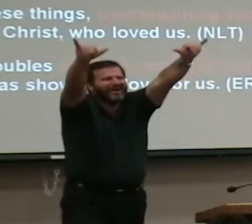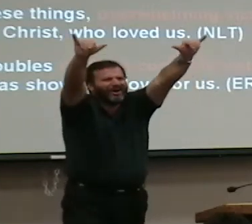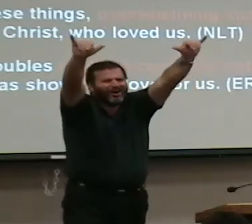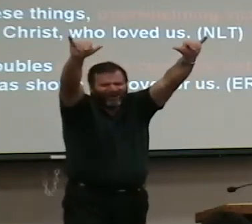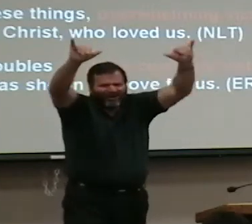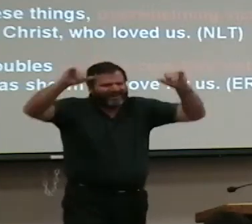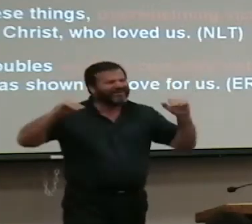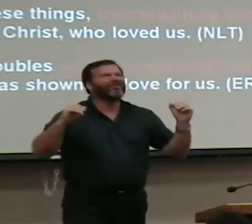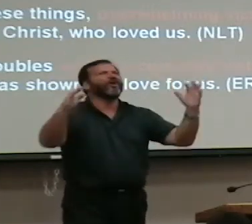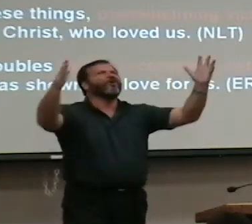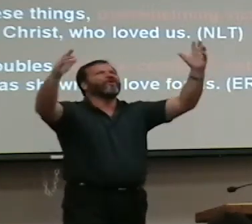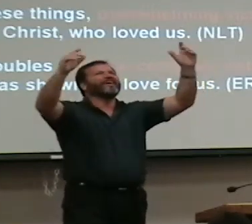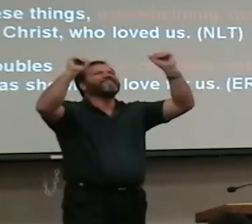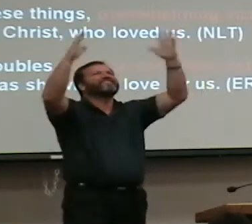Oh, wow. They do it again.